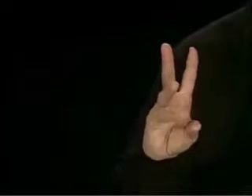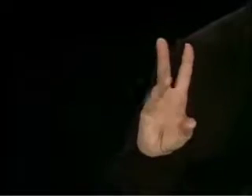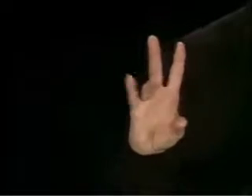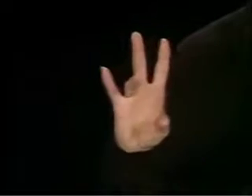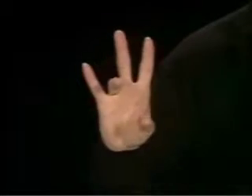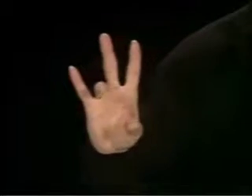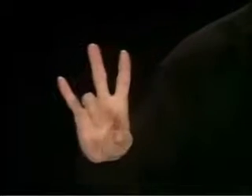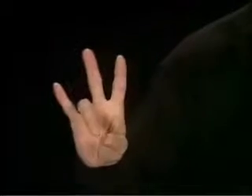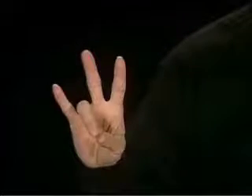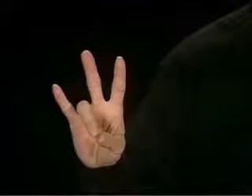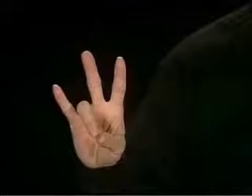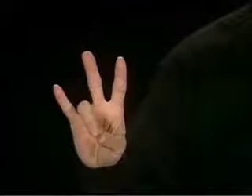67,